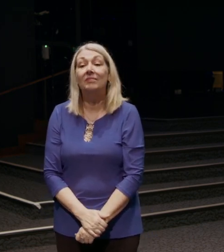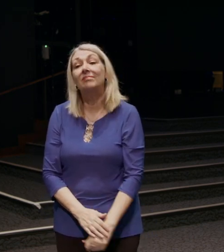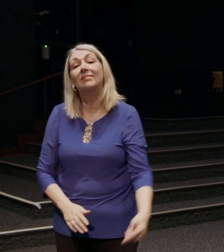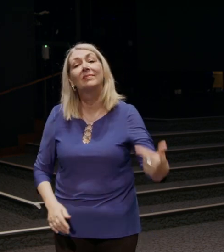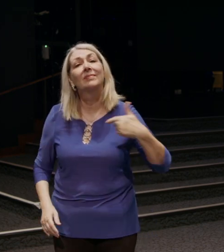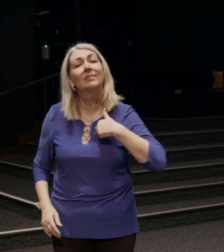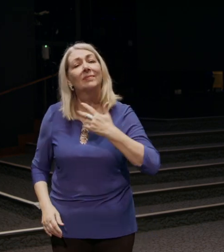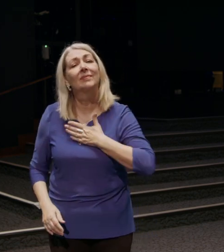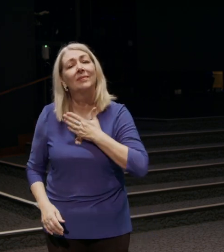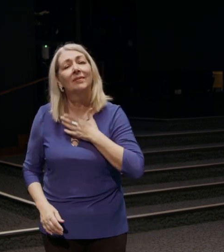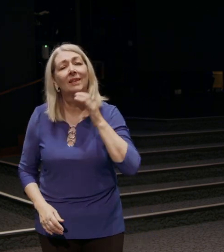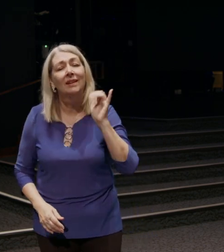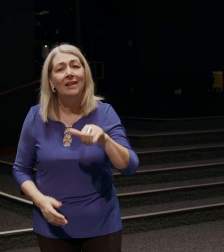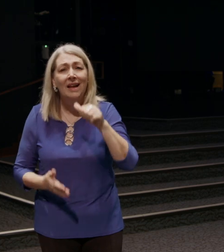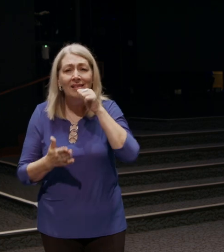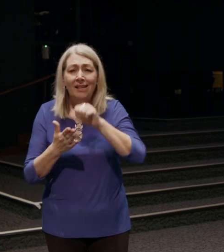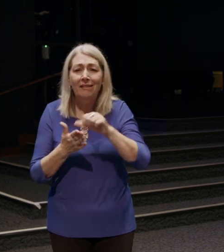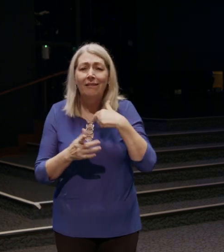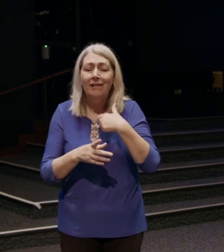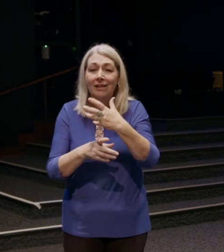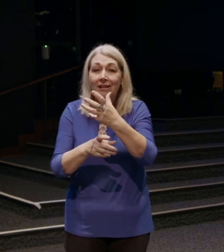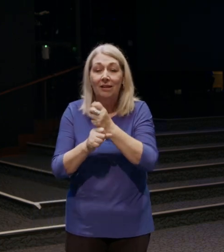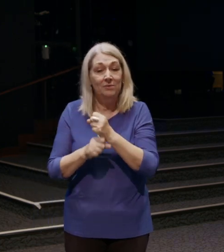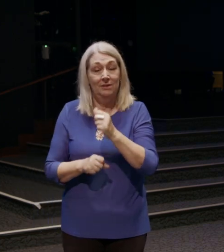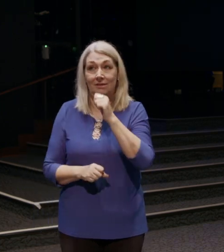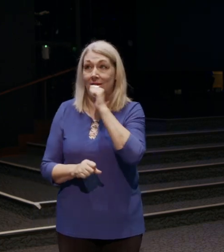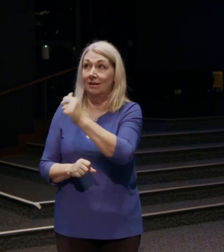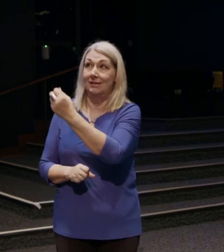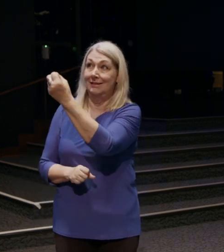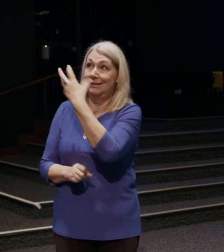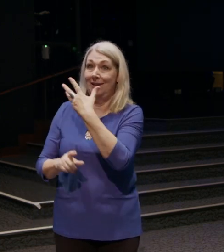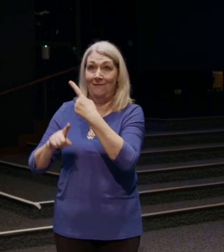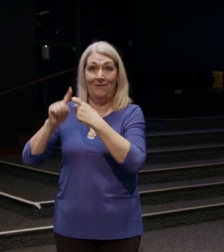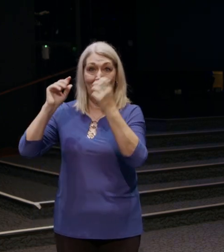Glad the letter wasn't sent from heaven.